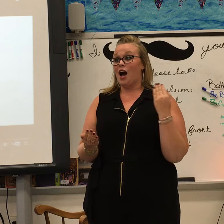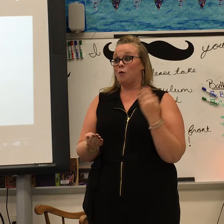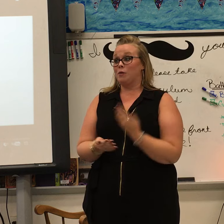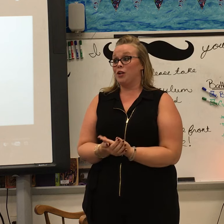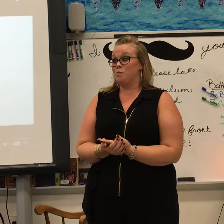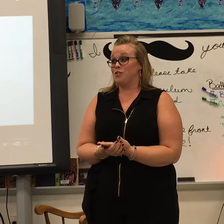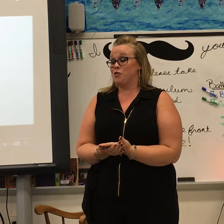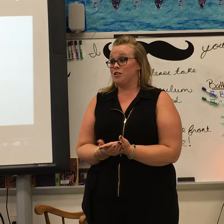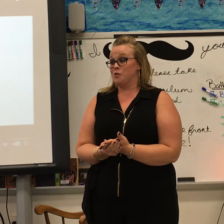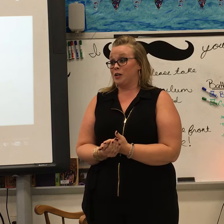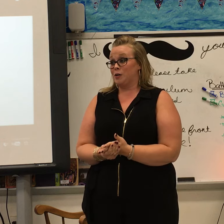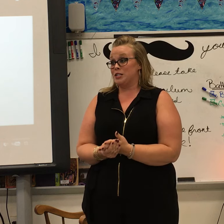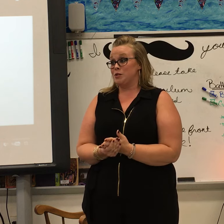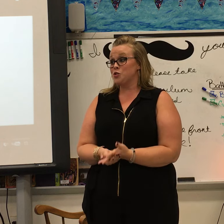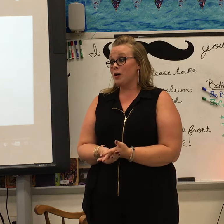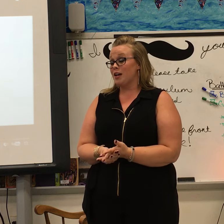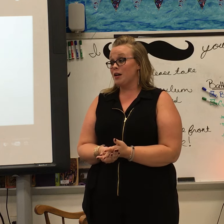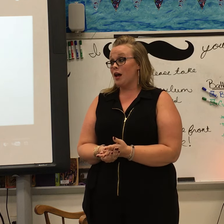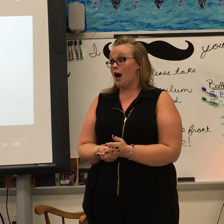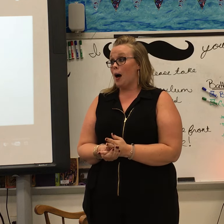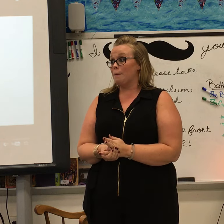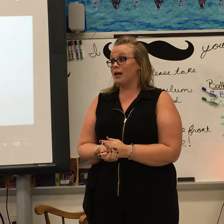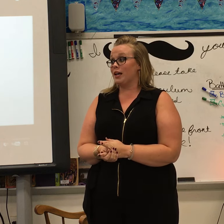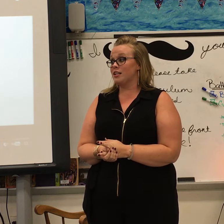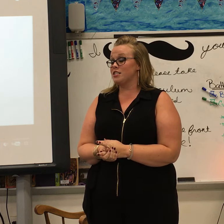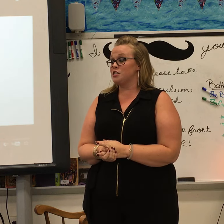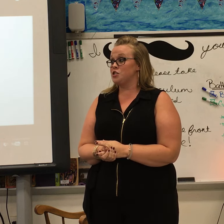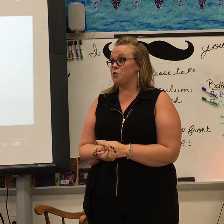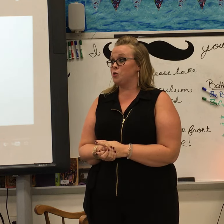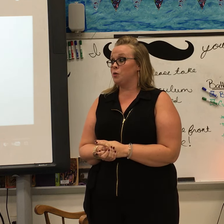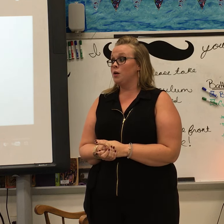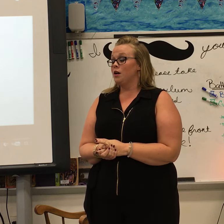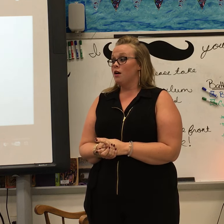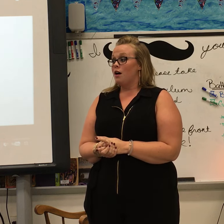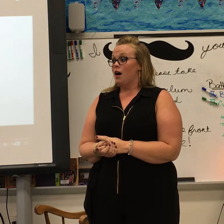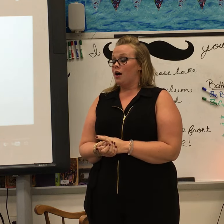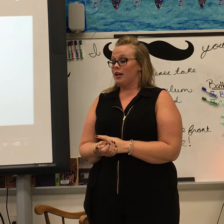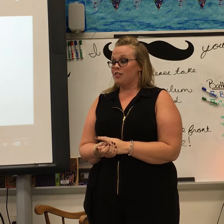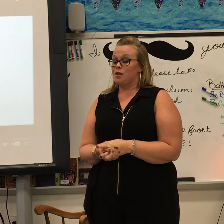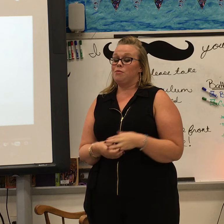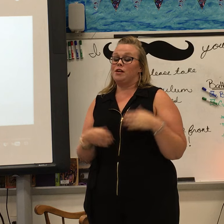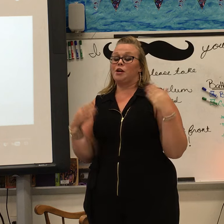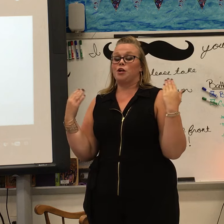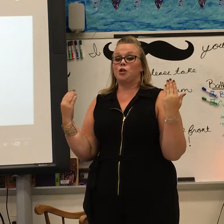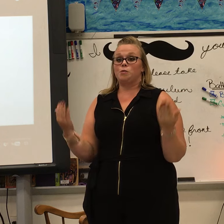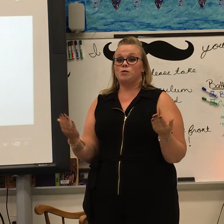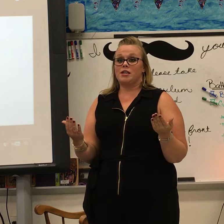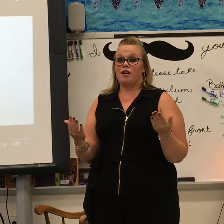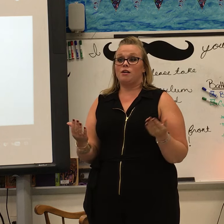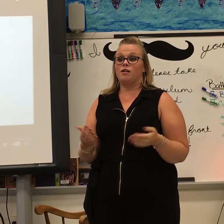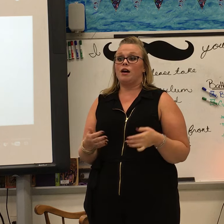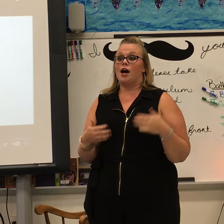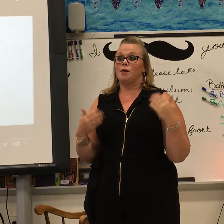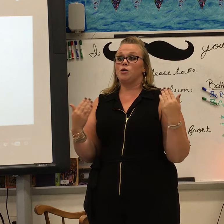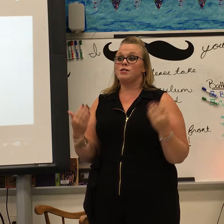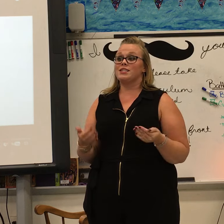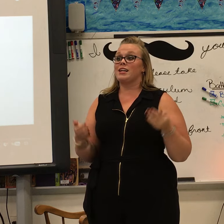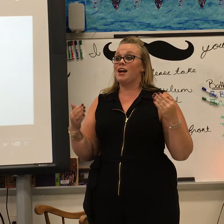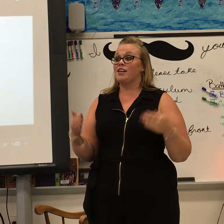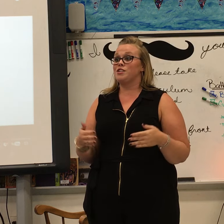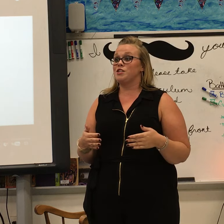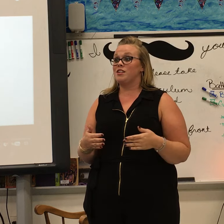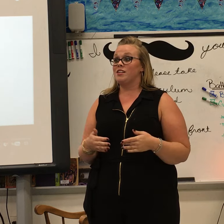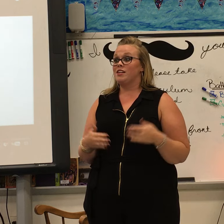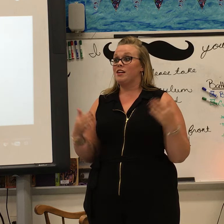exciting. We really hope the students are going to enjoy it. Again, it's just to get them thinking on a global scale,